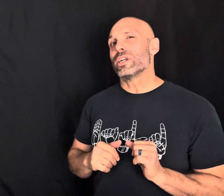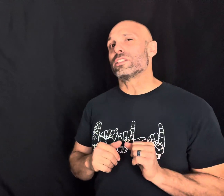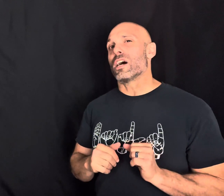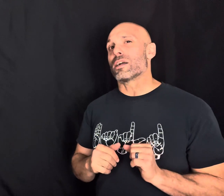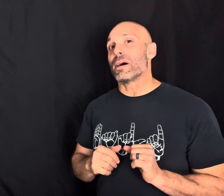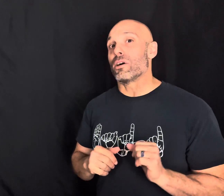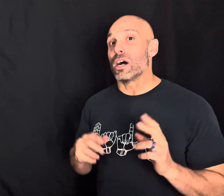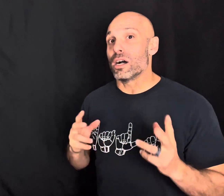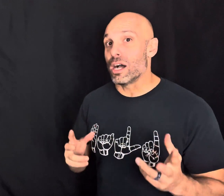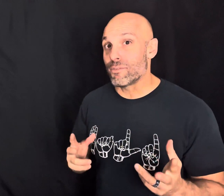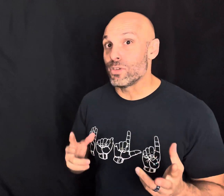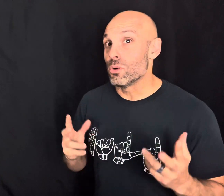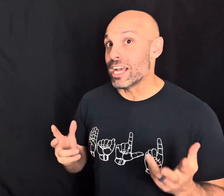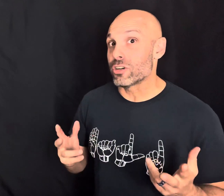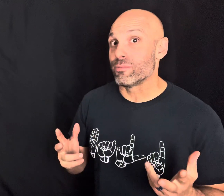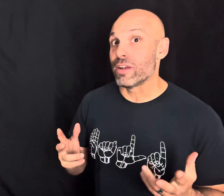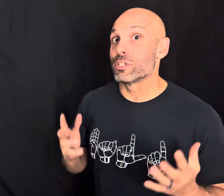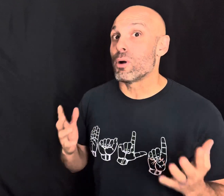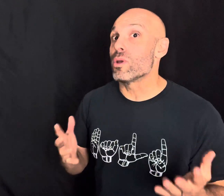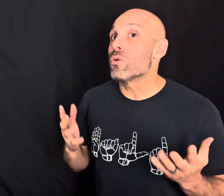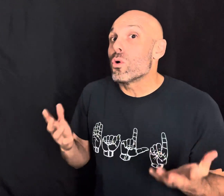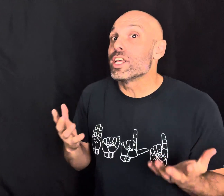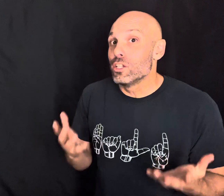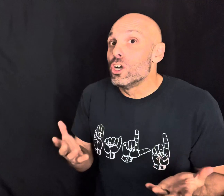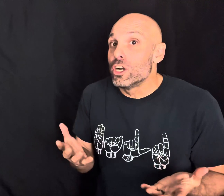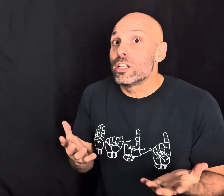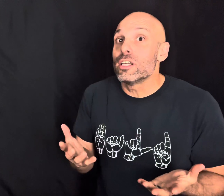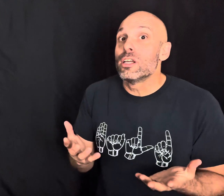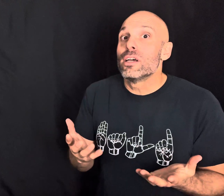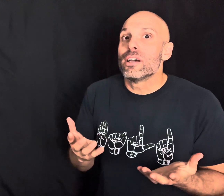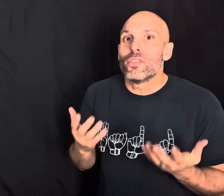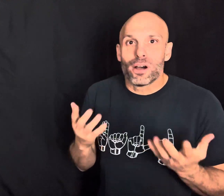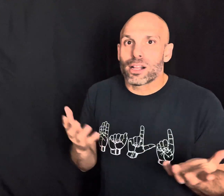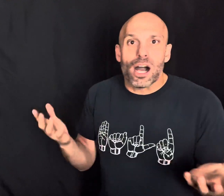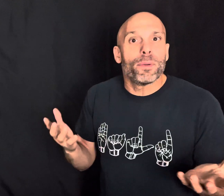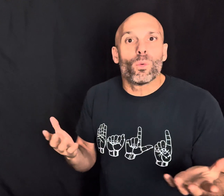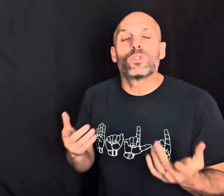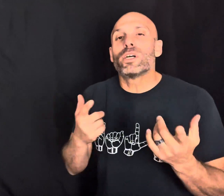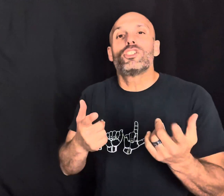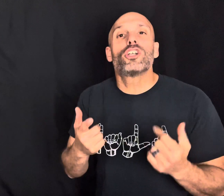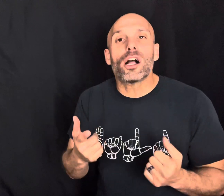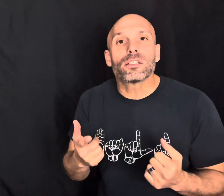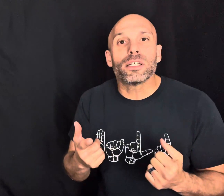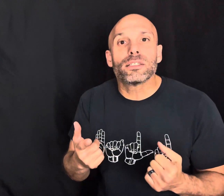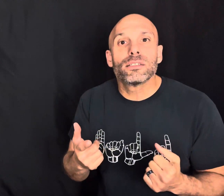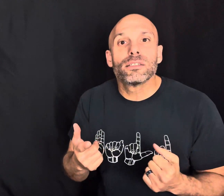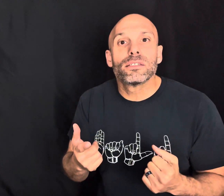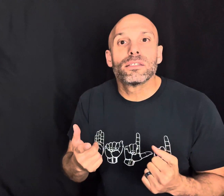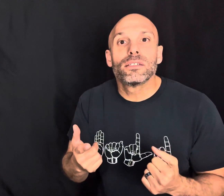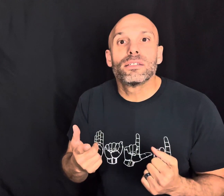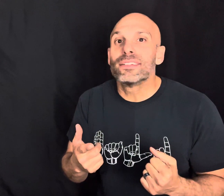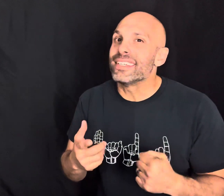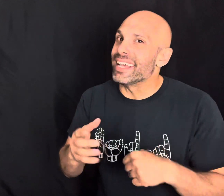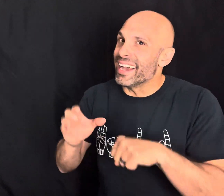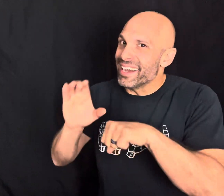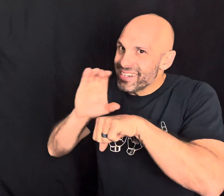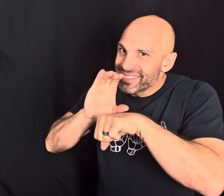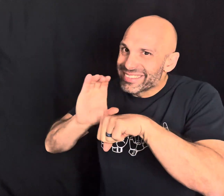talk about a few ice cream flavors, but we've already learned the common ones. What's chocolate? Yeah.